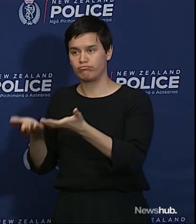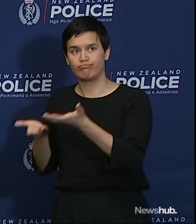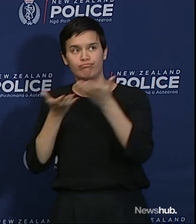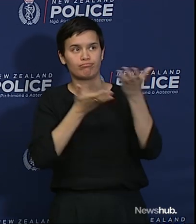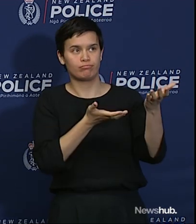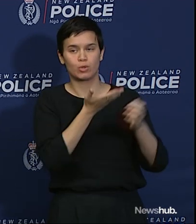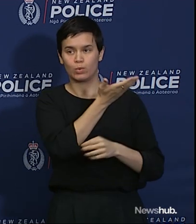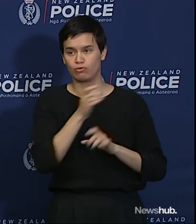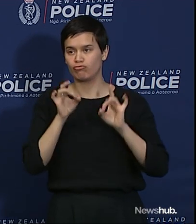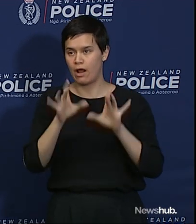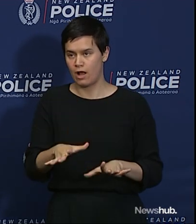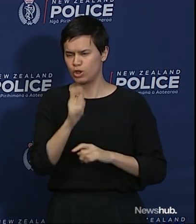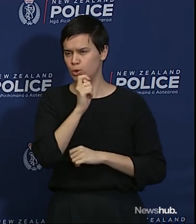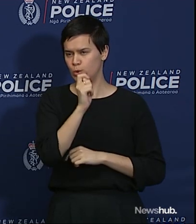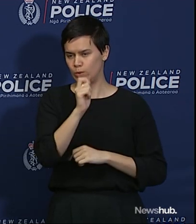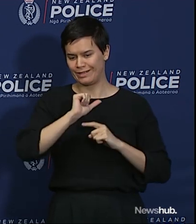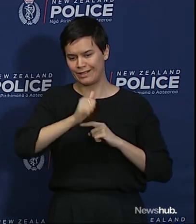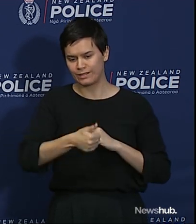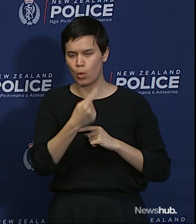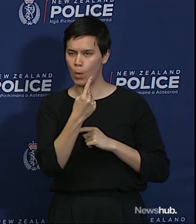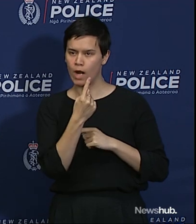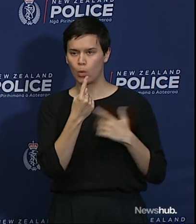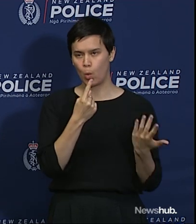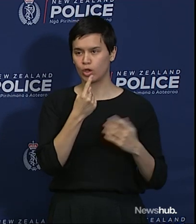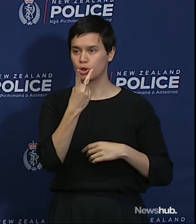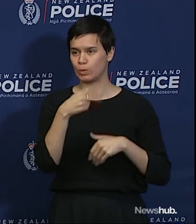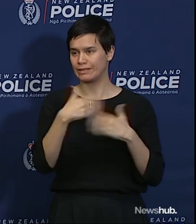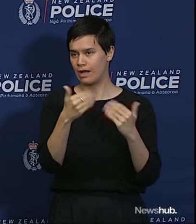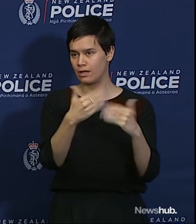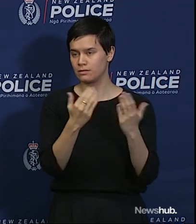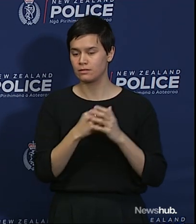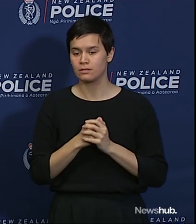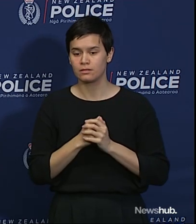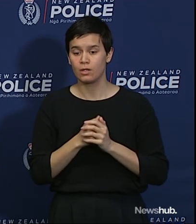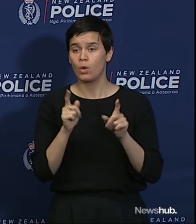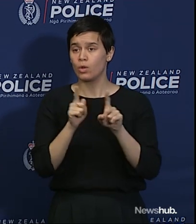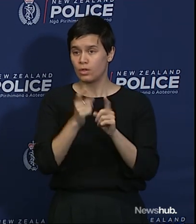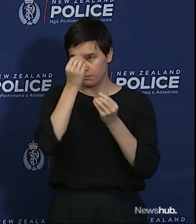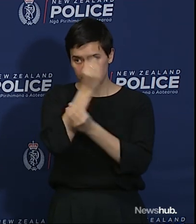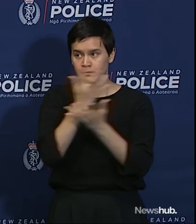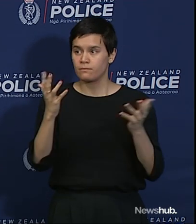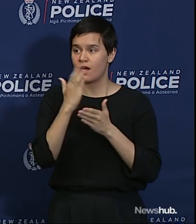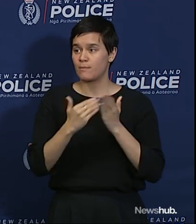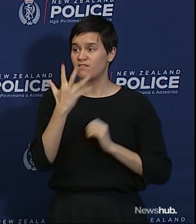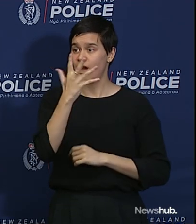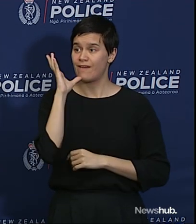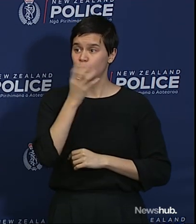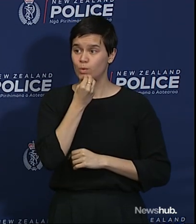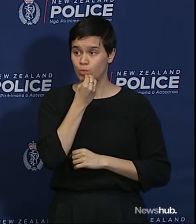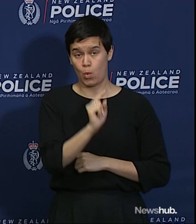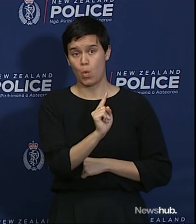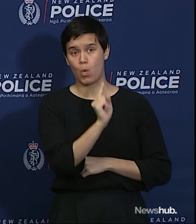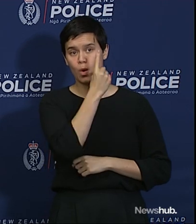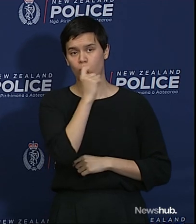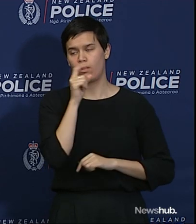two. There is a further video and media conference at 5:30 this afternoon in Auckland,